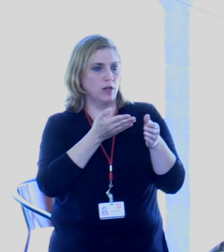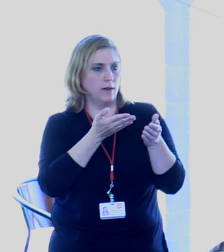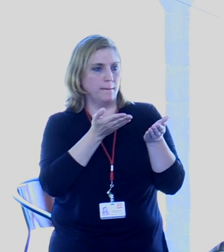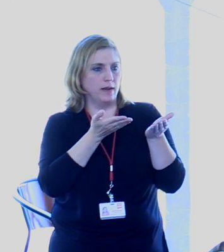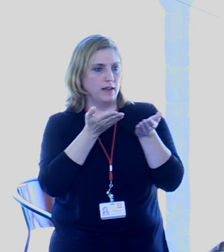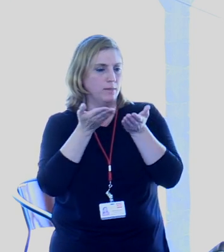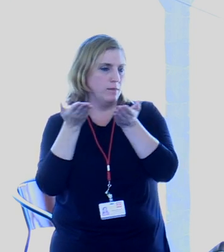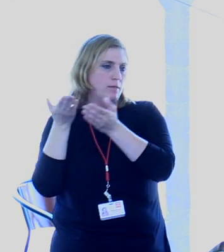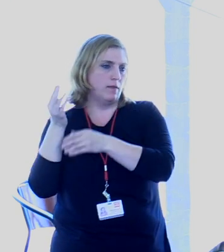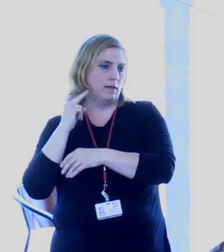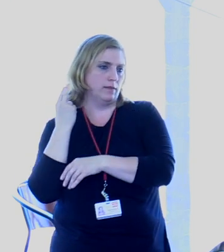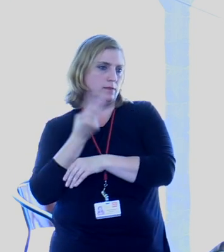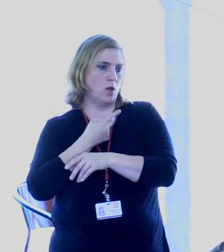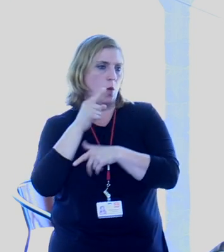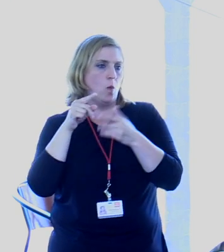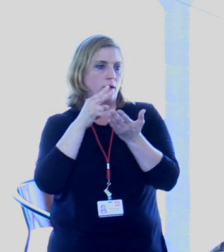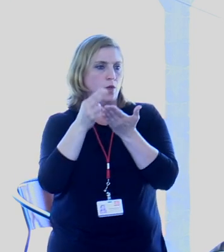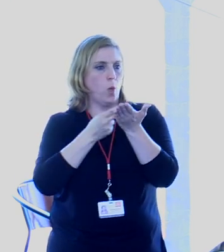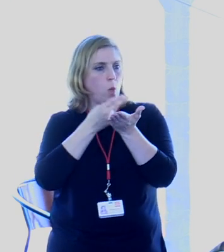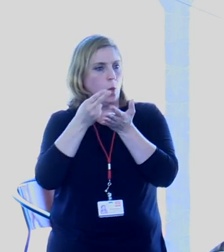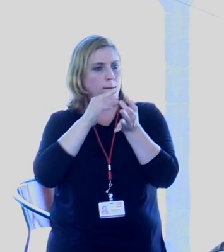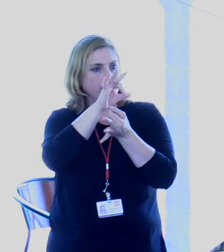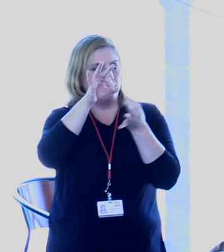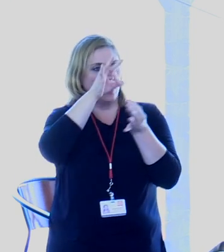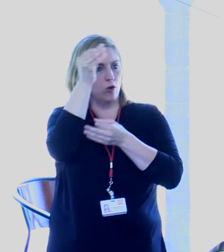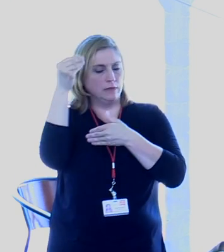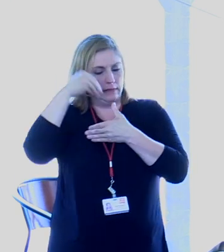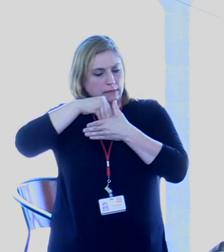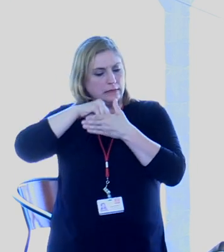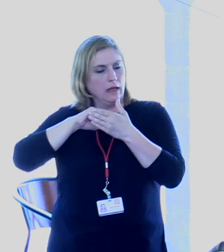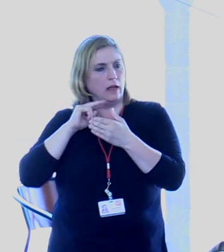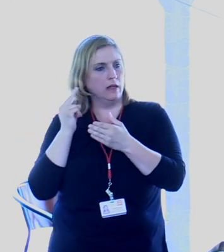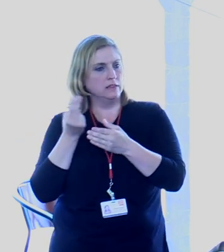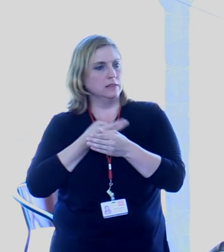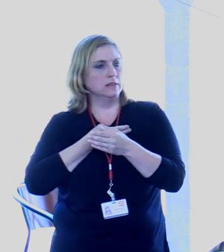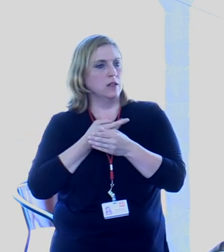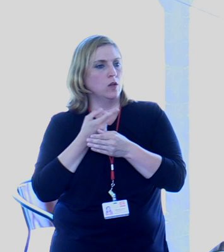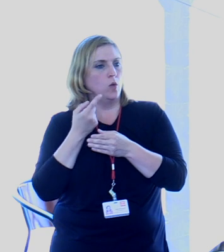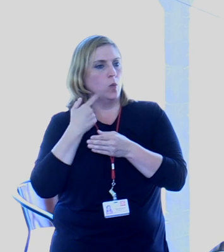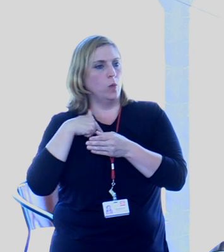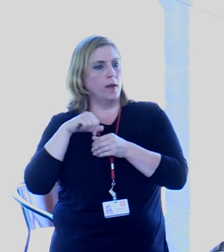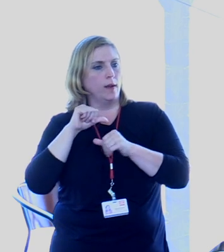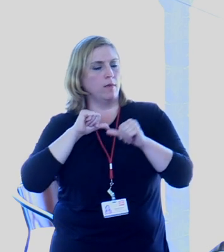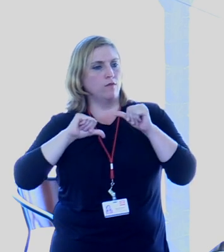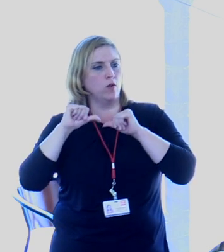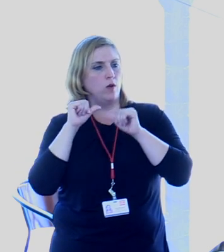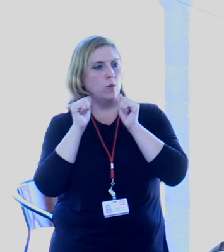And then, when the Holy Spirit begins to blow within us, okay, then we begin to perform with a